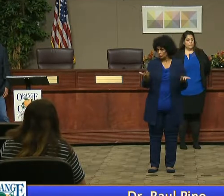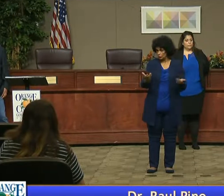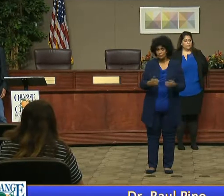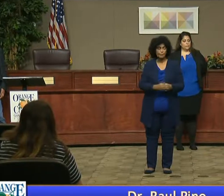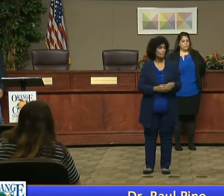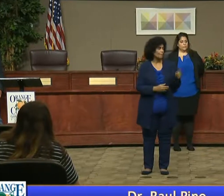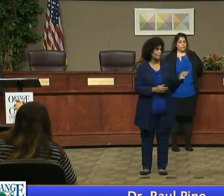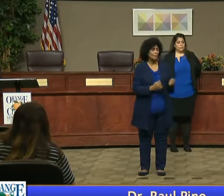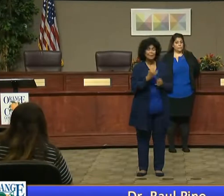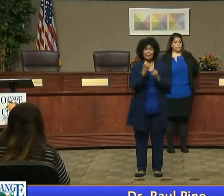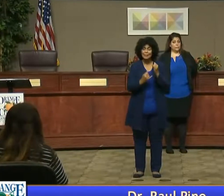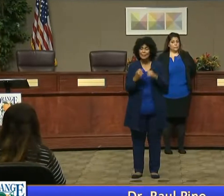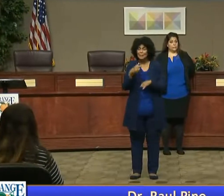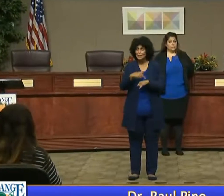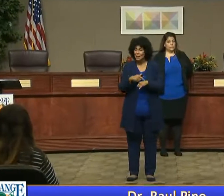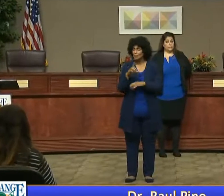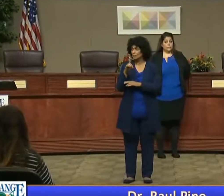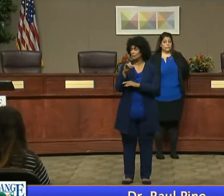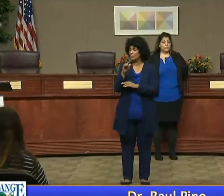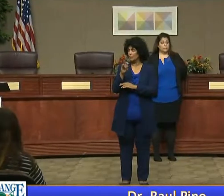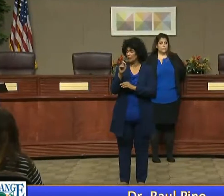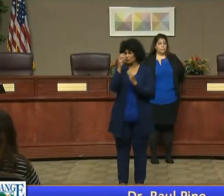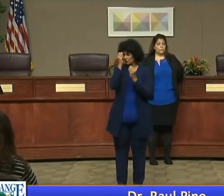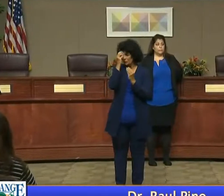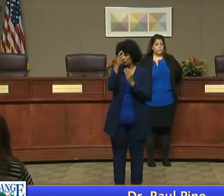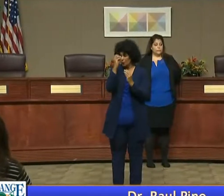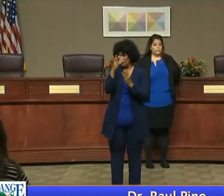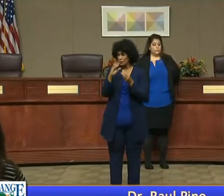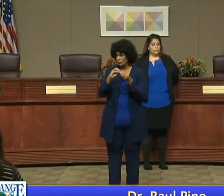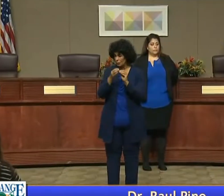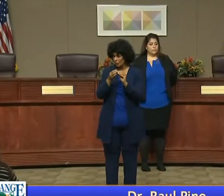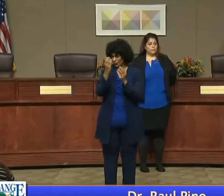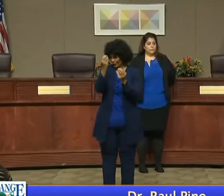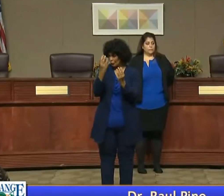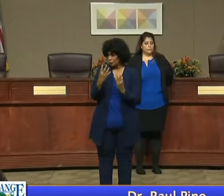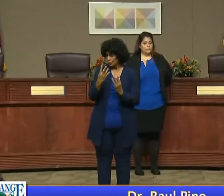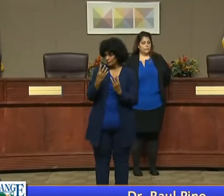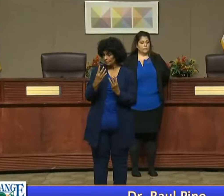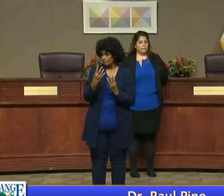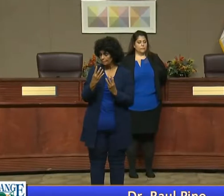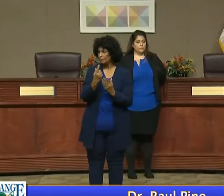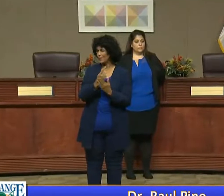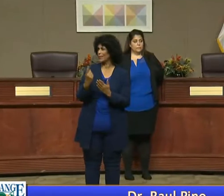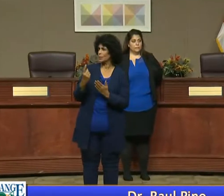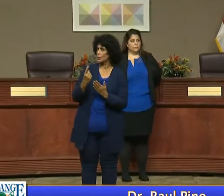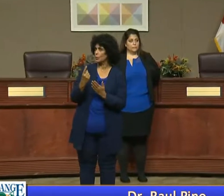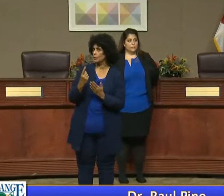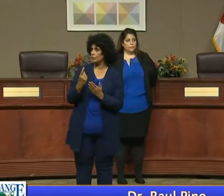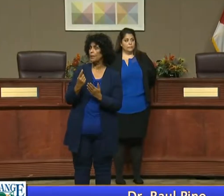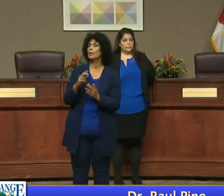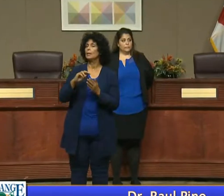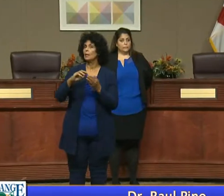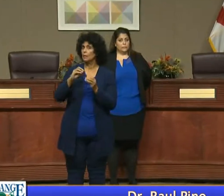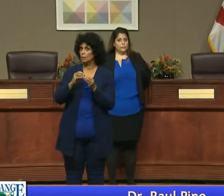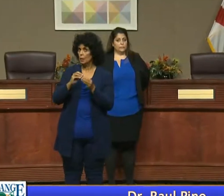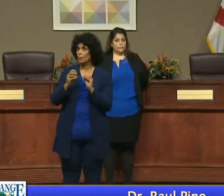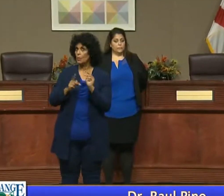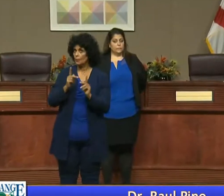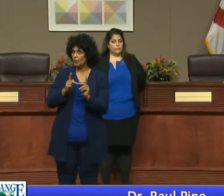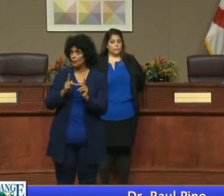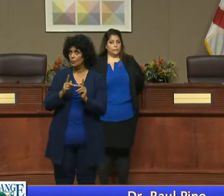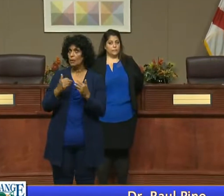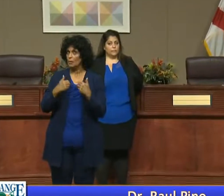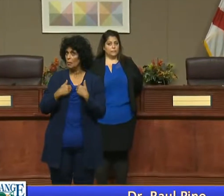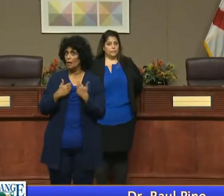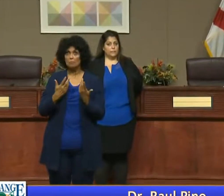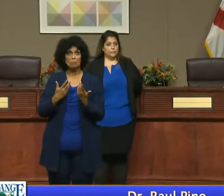was provided to me, maybe a week ago, the percentage of asymptomatic people was about 20% of all cases that